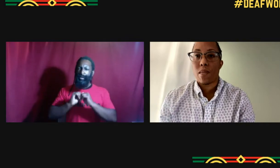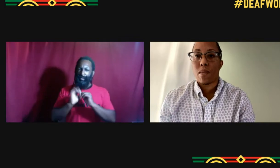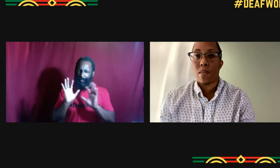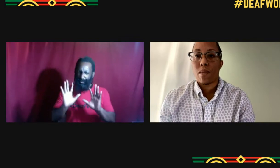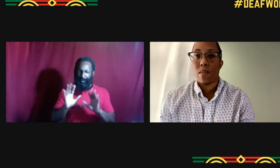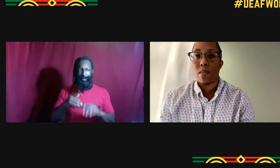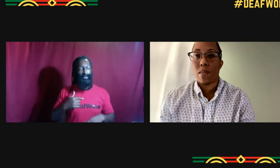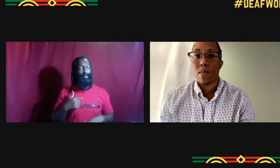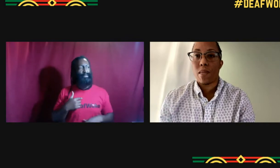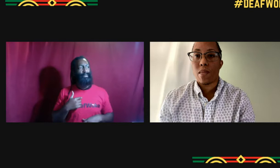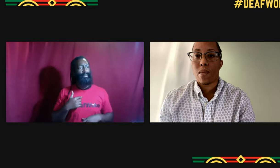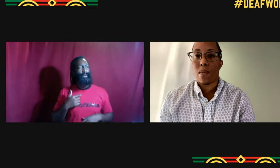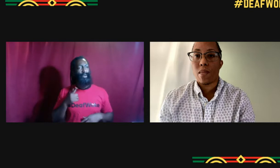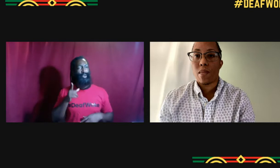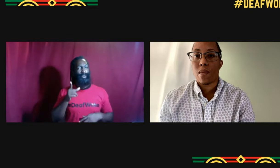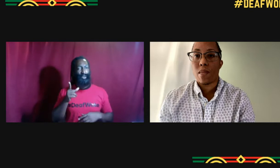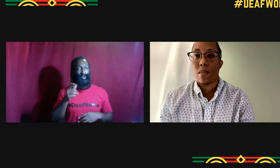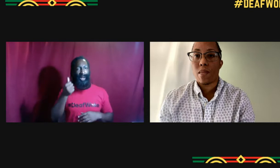And, you know,